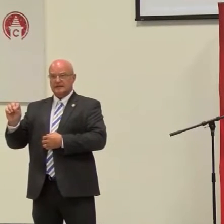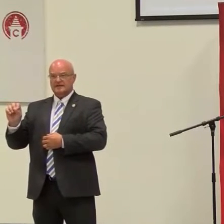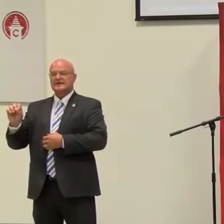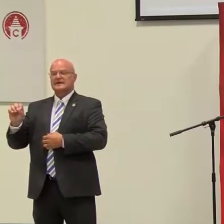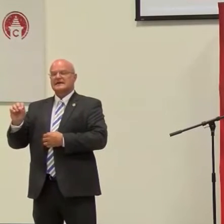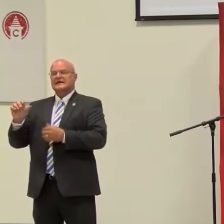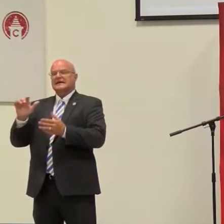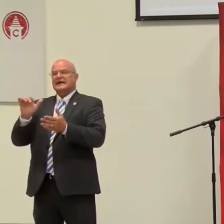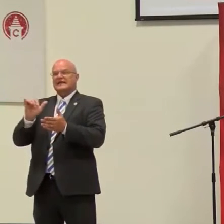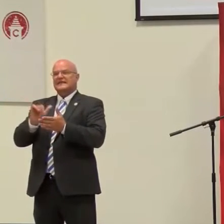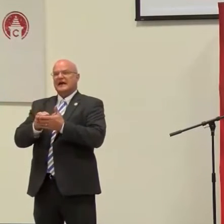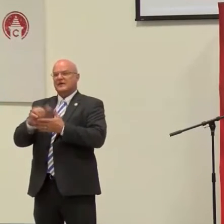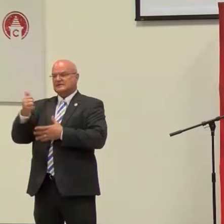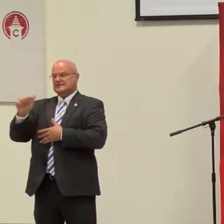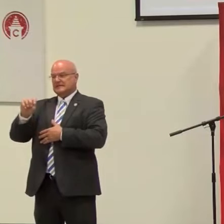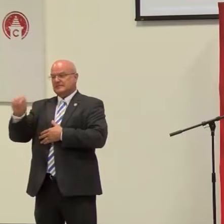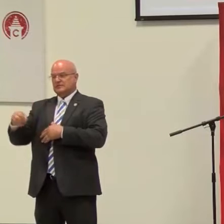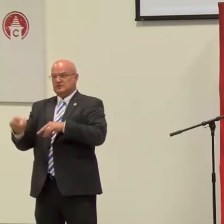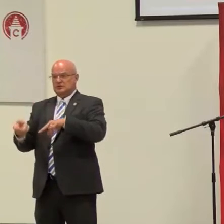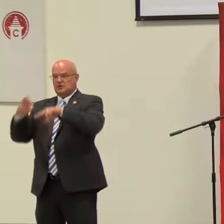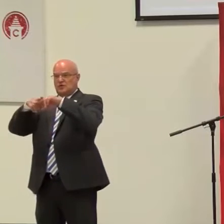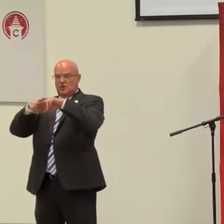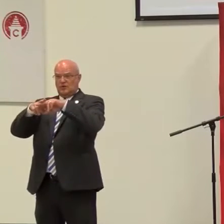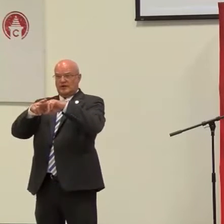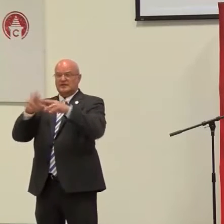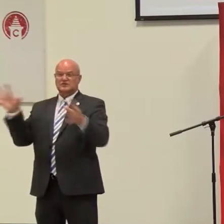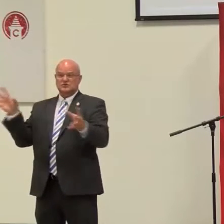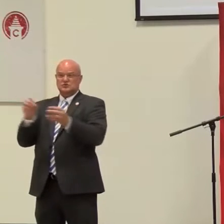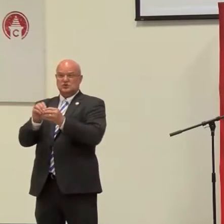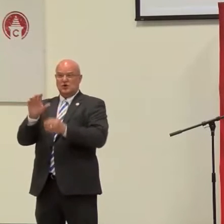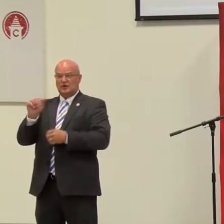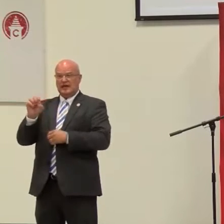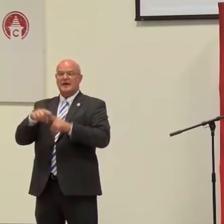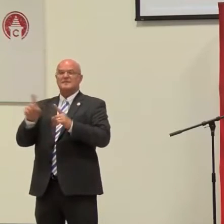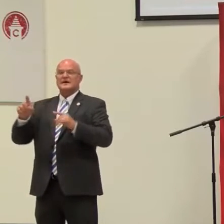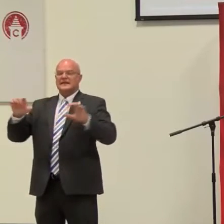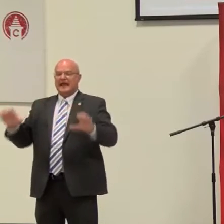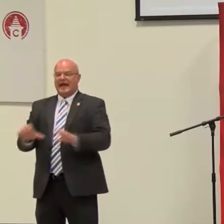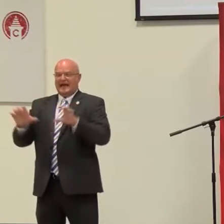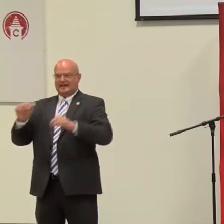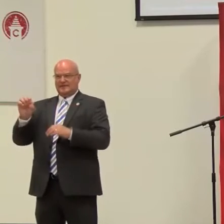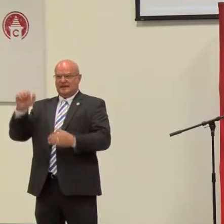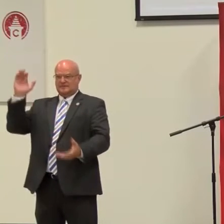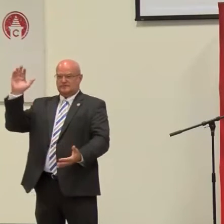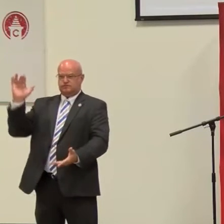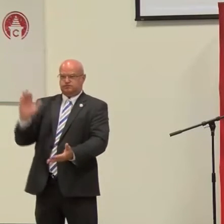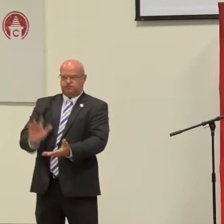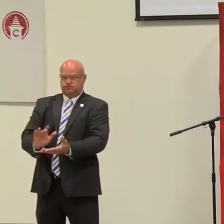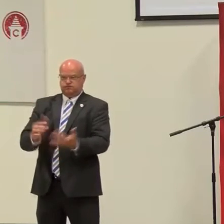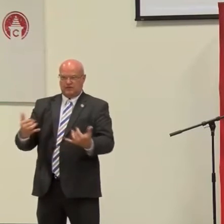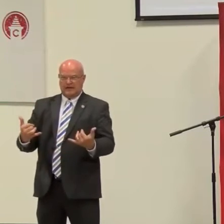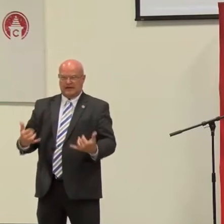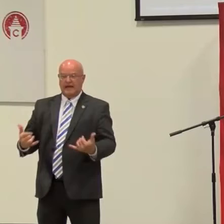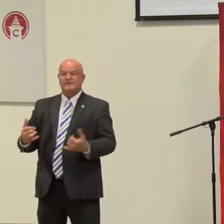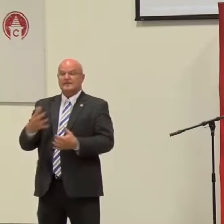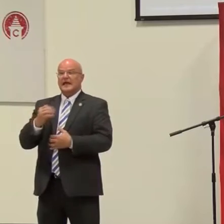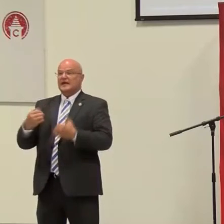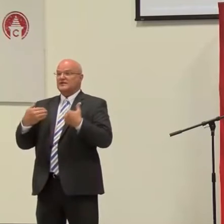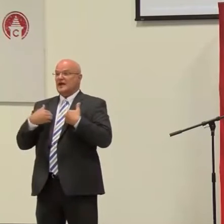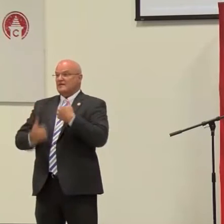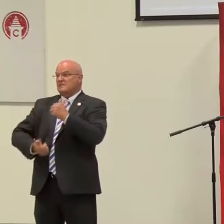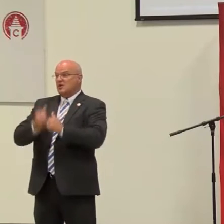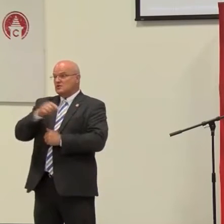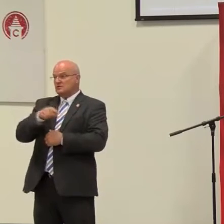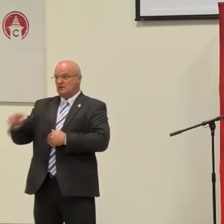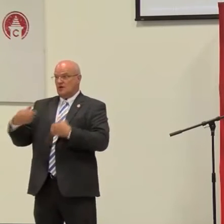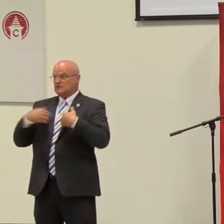which was a 10% growth rate in total cases, but your active cases are down, and you've got most